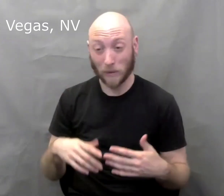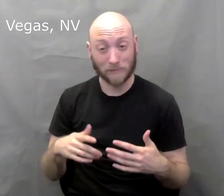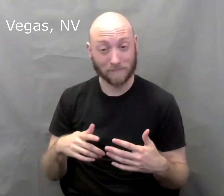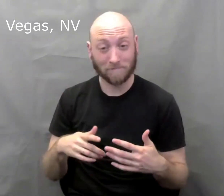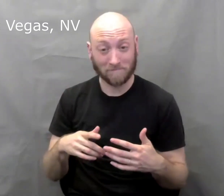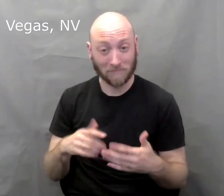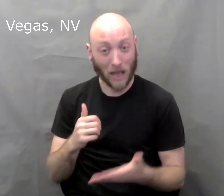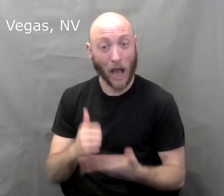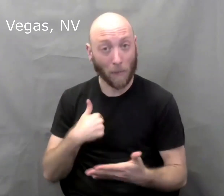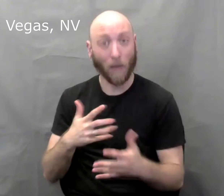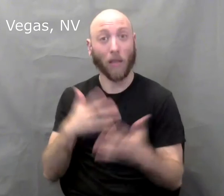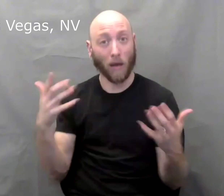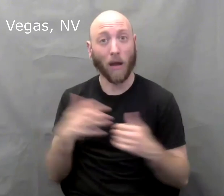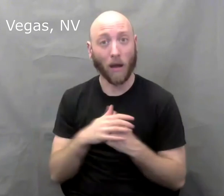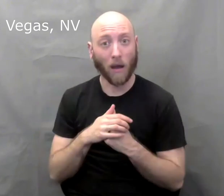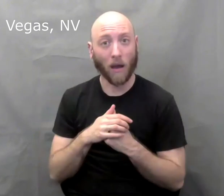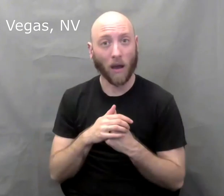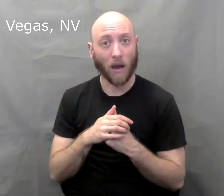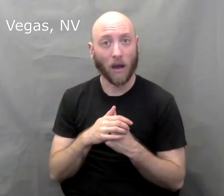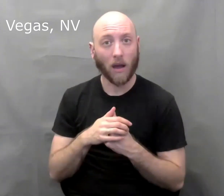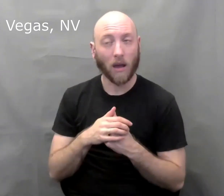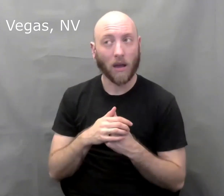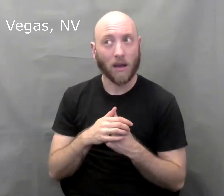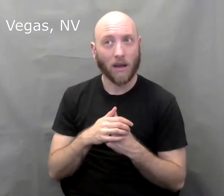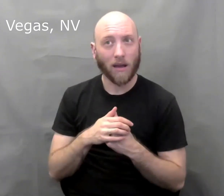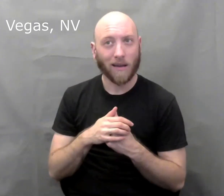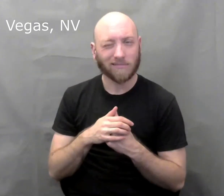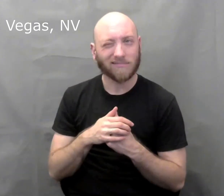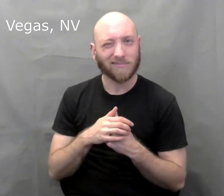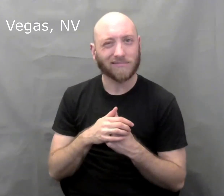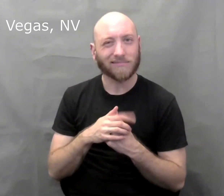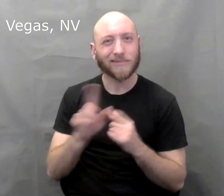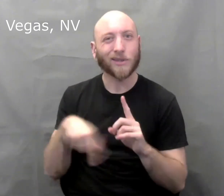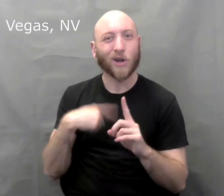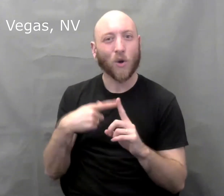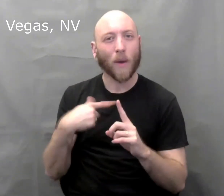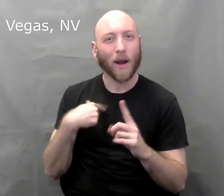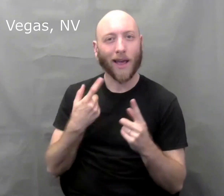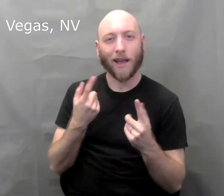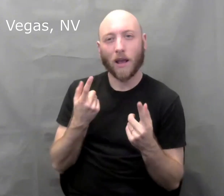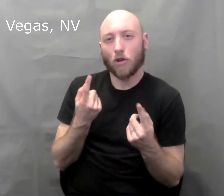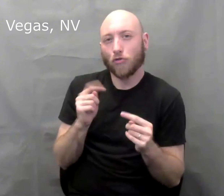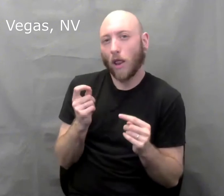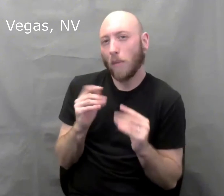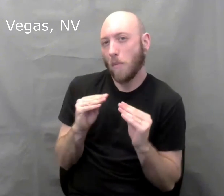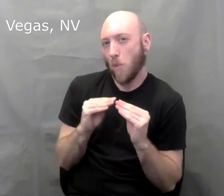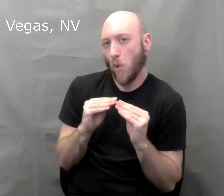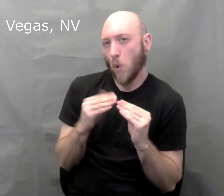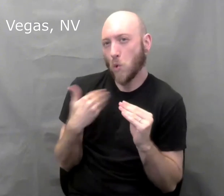It really changes my perspective on things a lot when I make that extra effort. And I really feel,